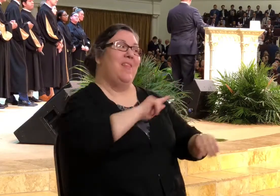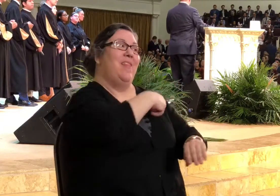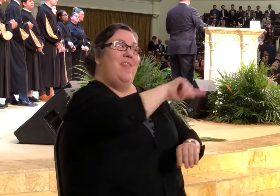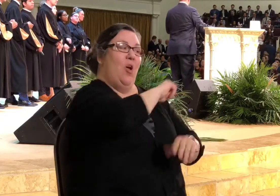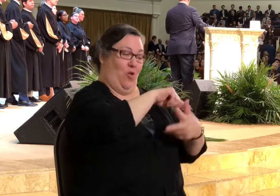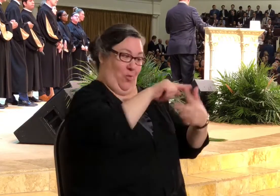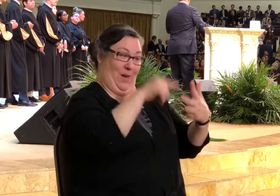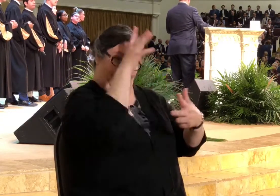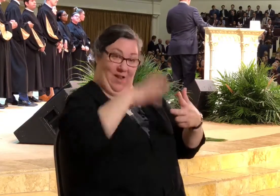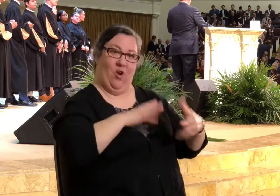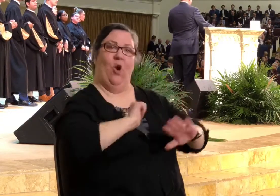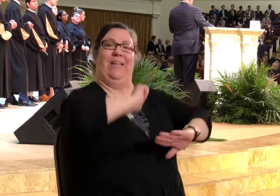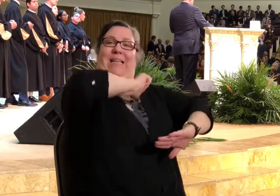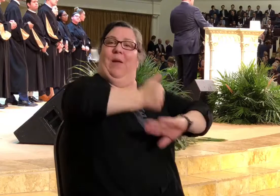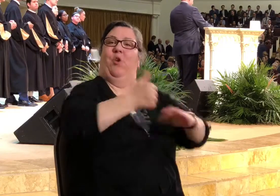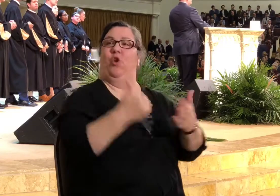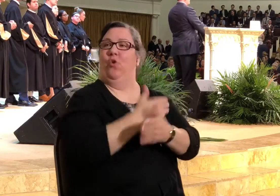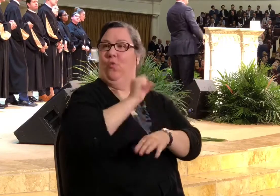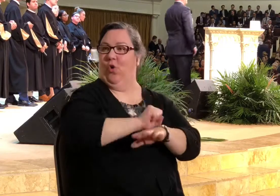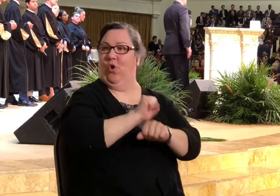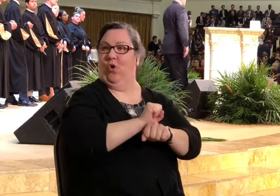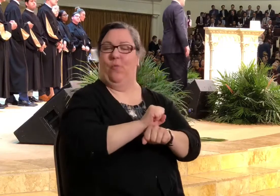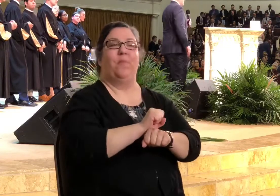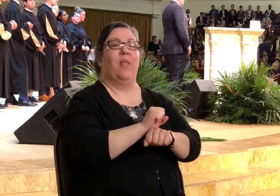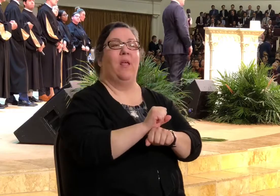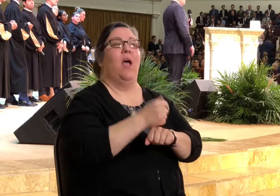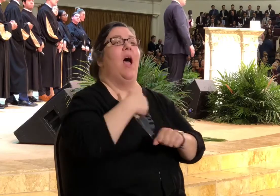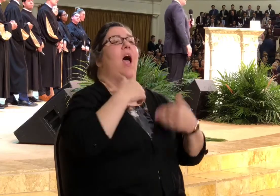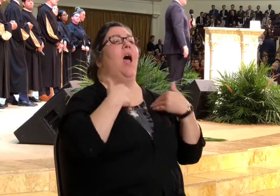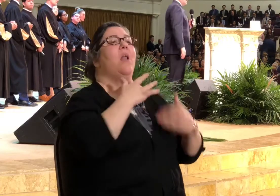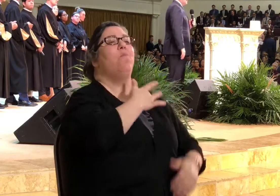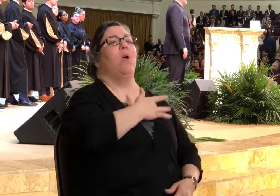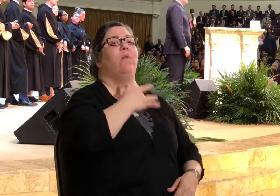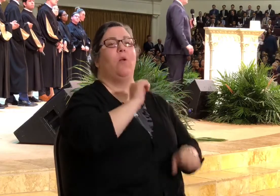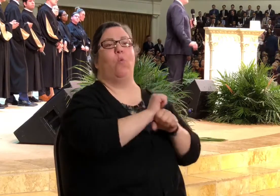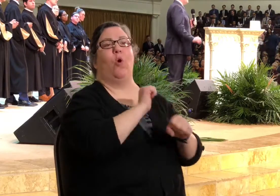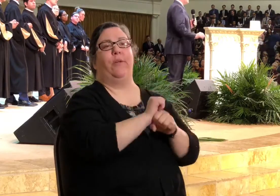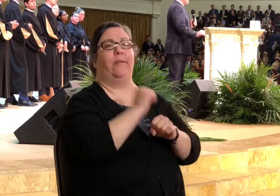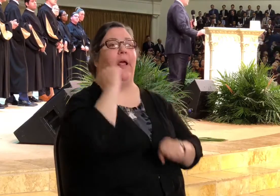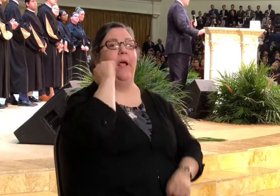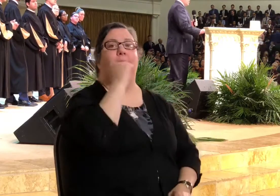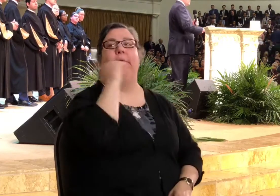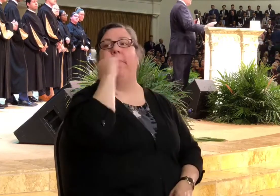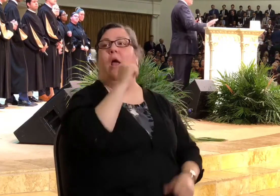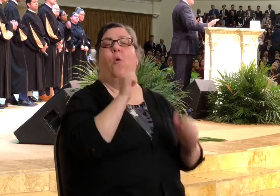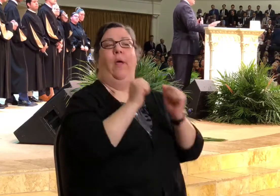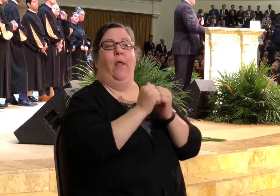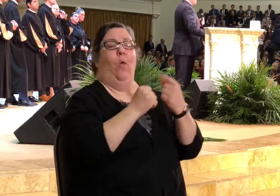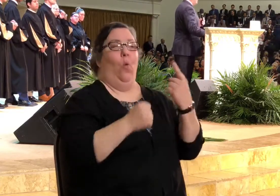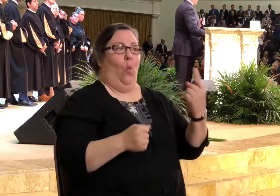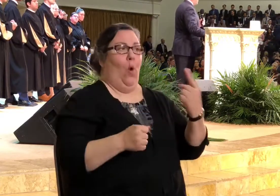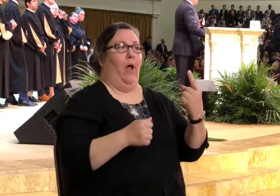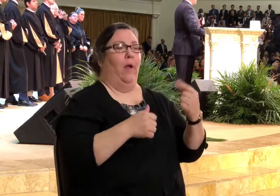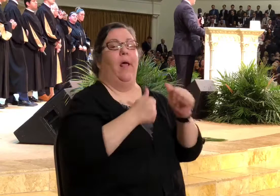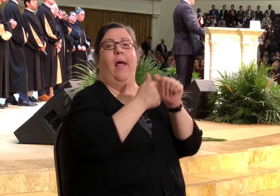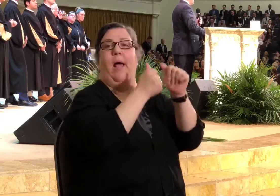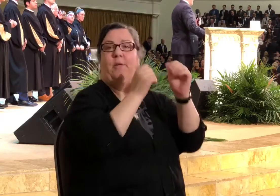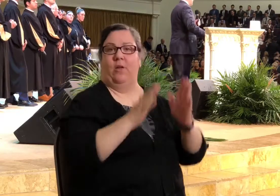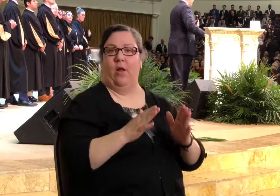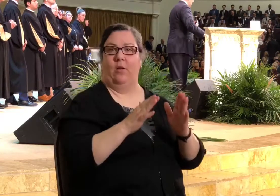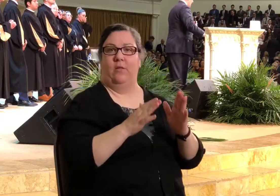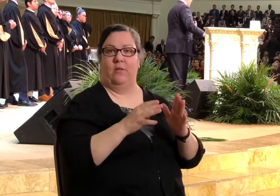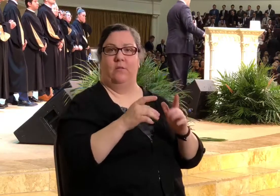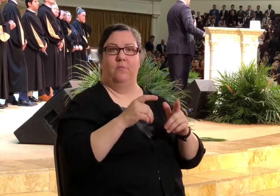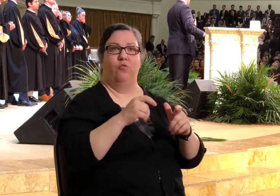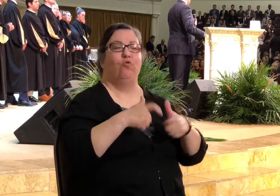we bless them. Amen. I have the privilege of working on a day-to-day basis with one of the Apostolic Movement's great